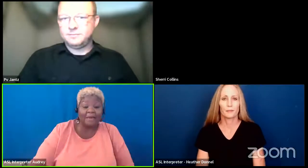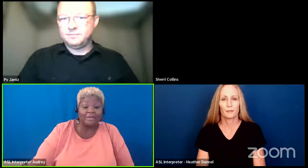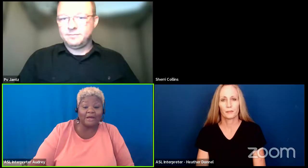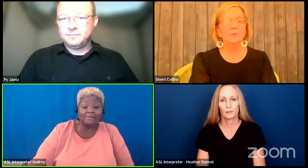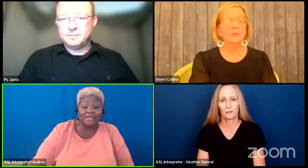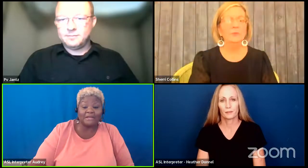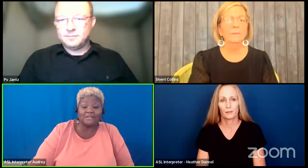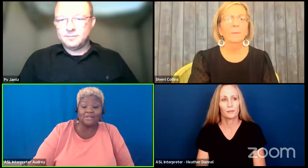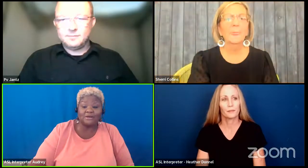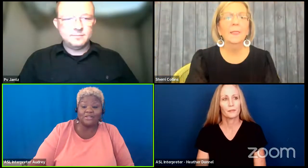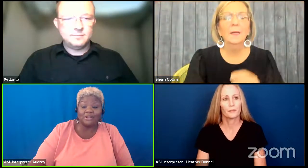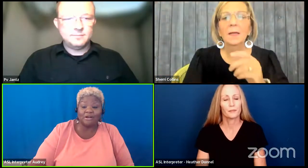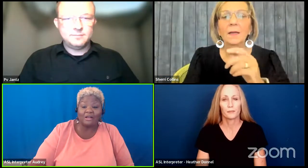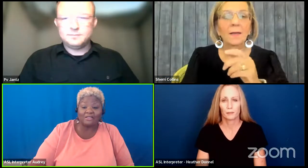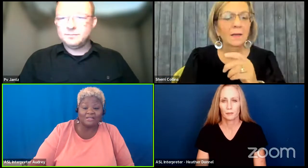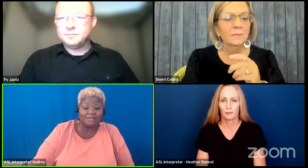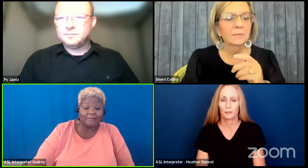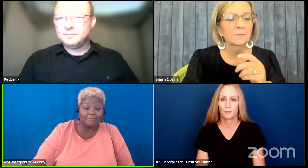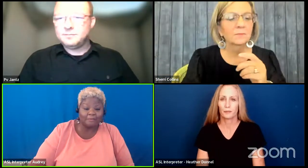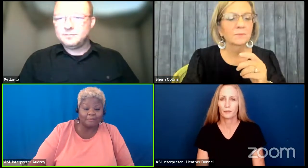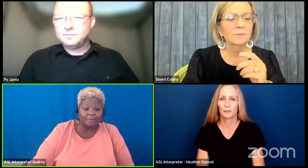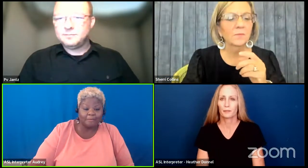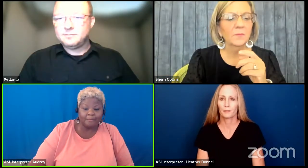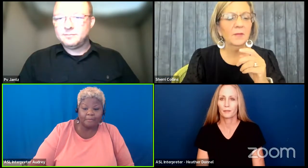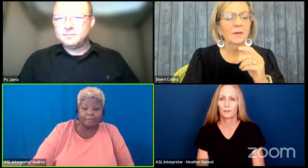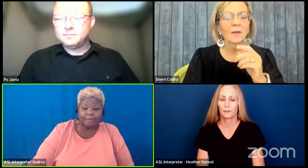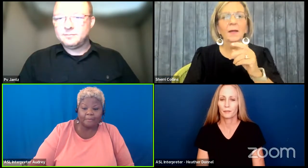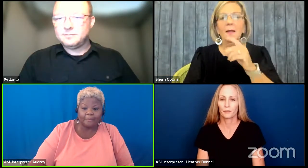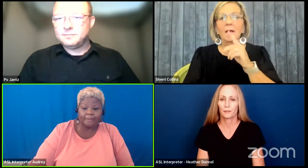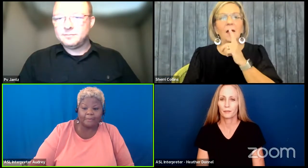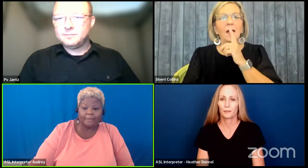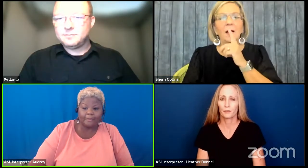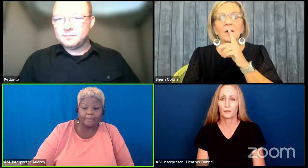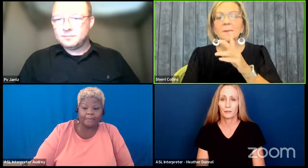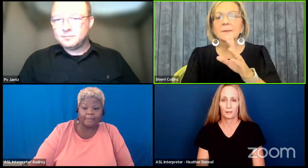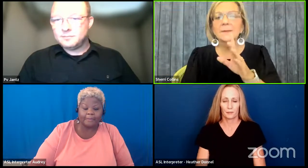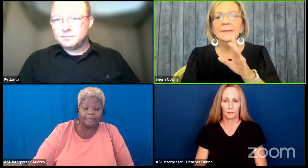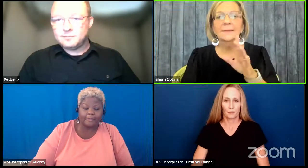and family update. So Sherry Collins at this time.